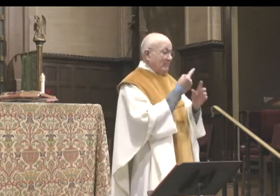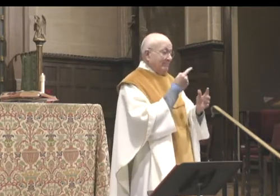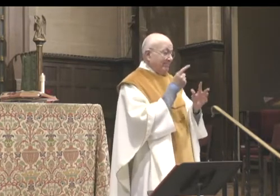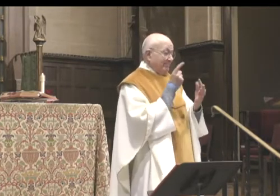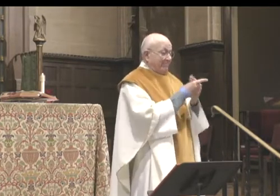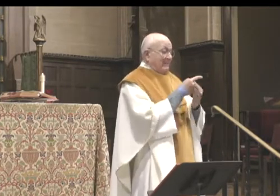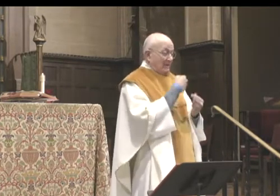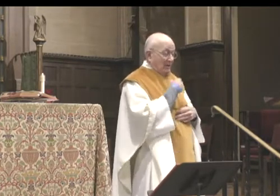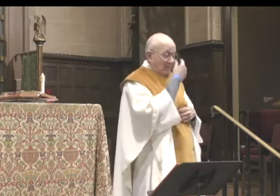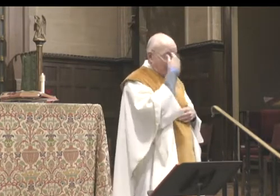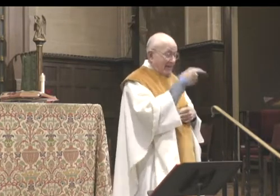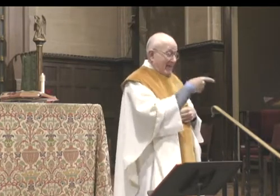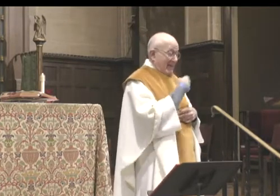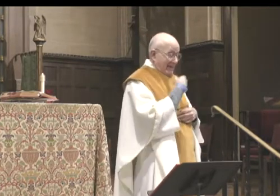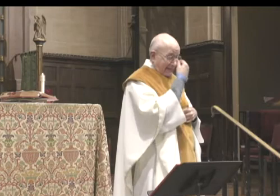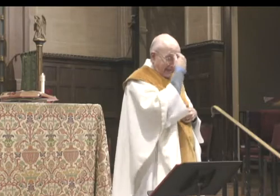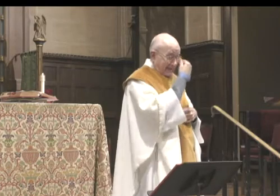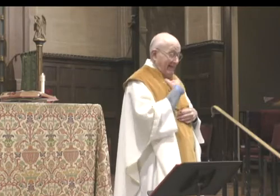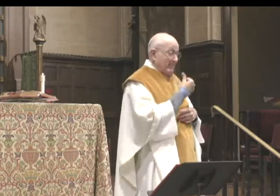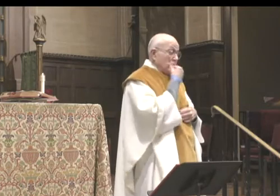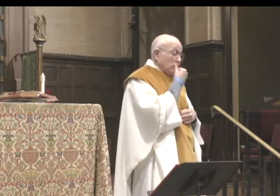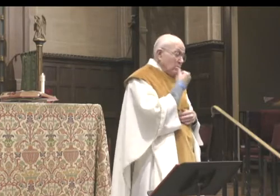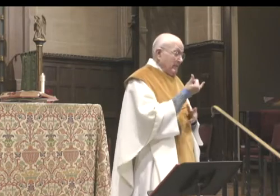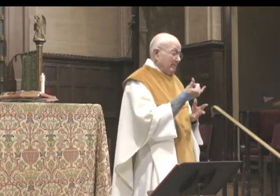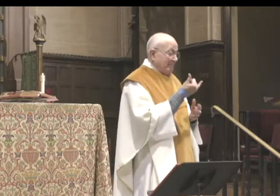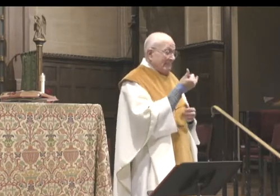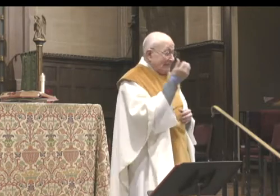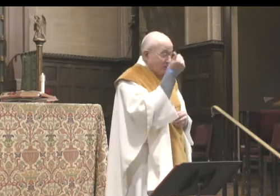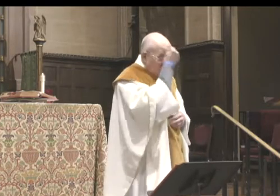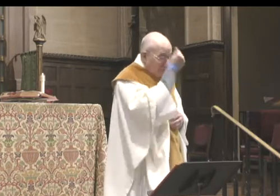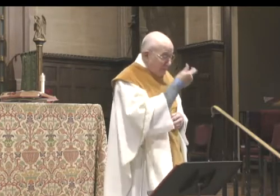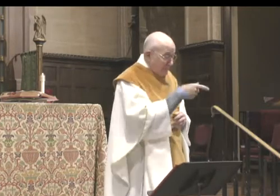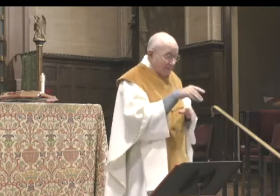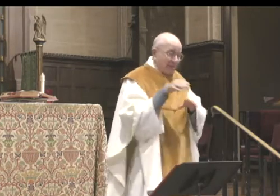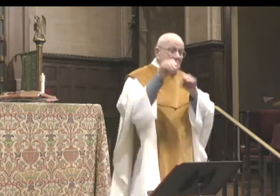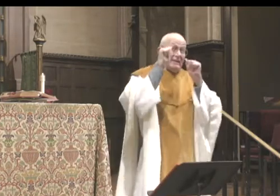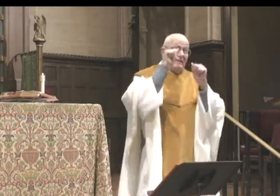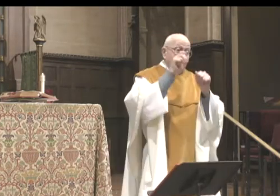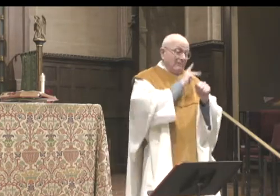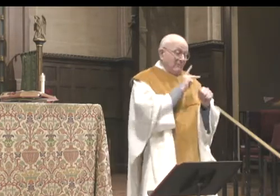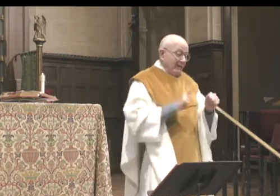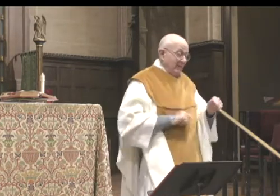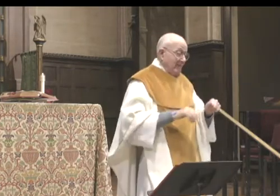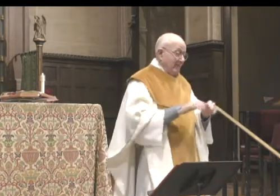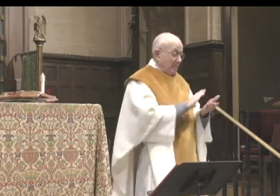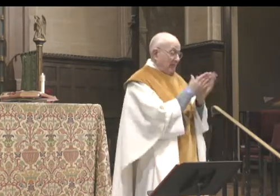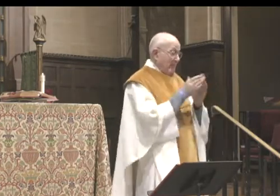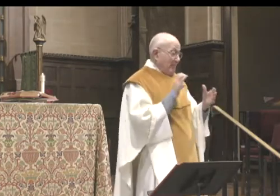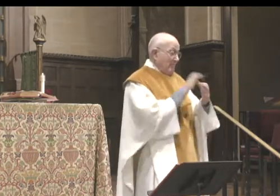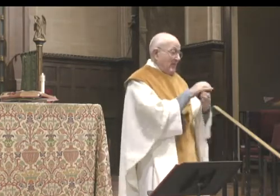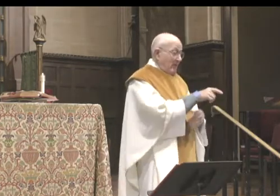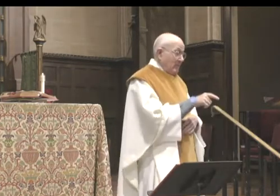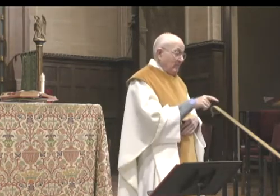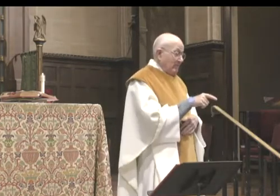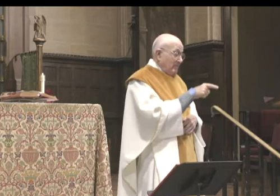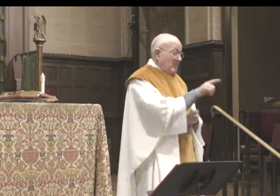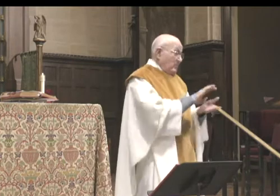Then maybe she would insult me and think I'm stupid, made a mistake for leaving the kingship,